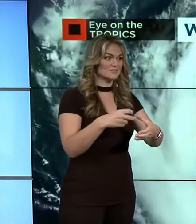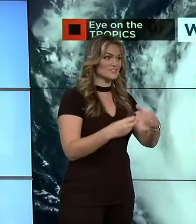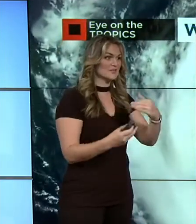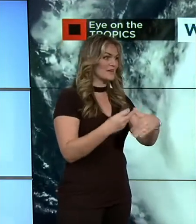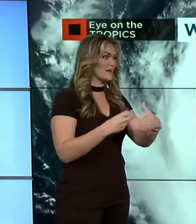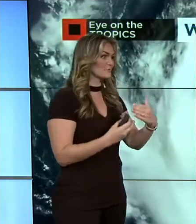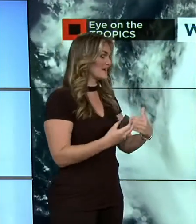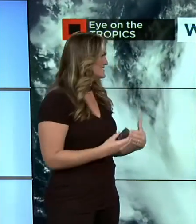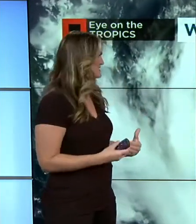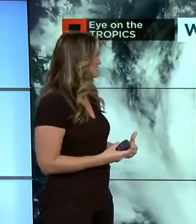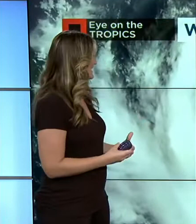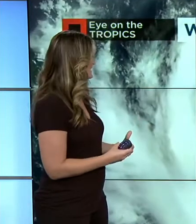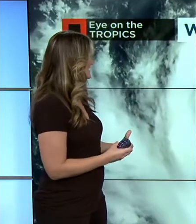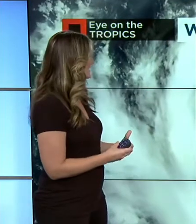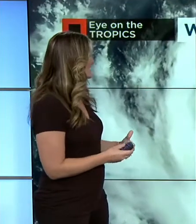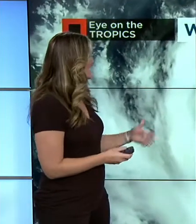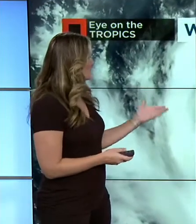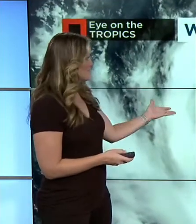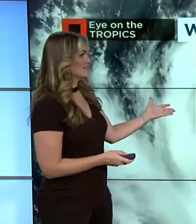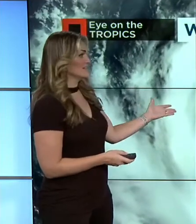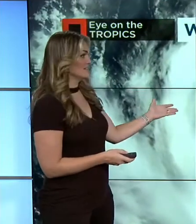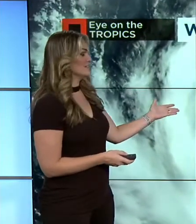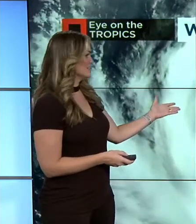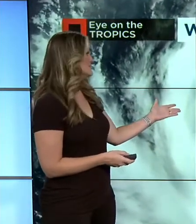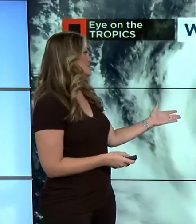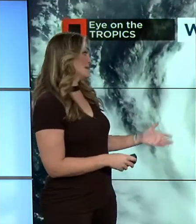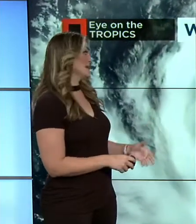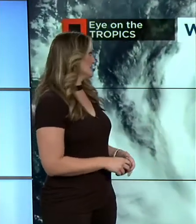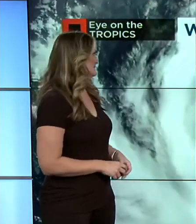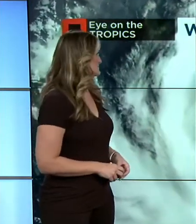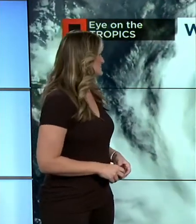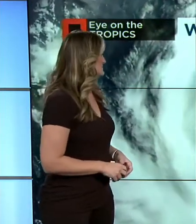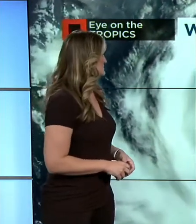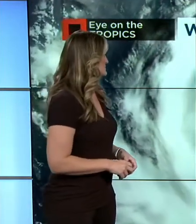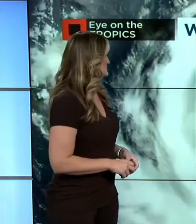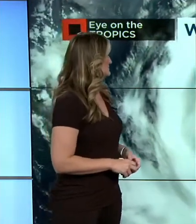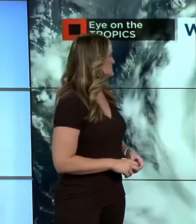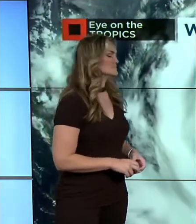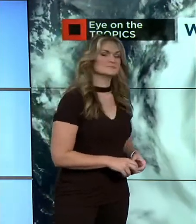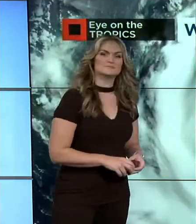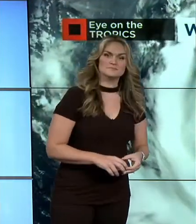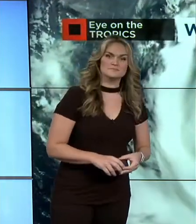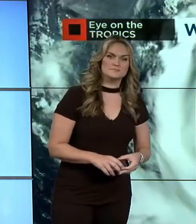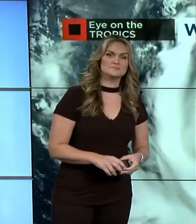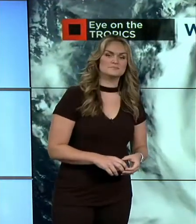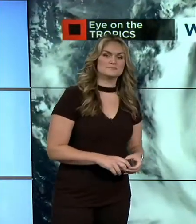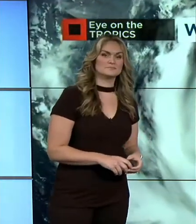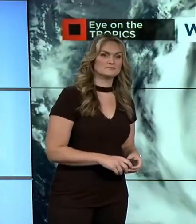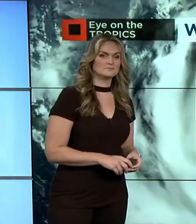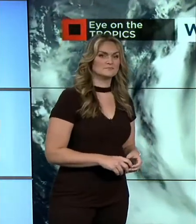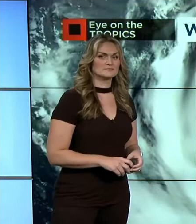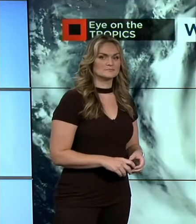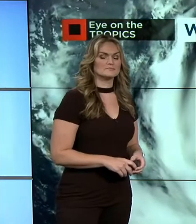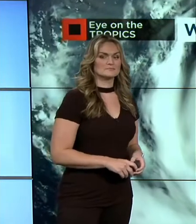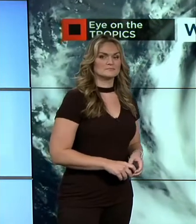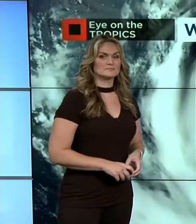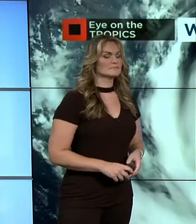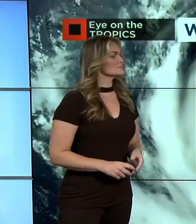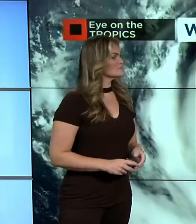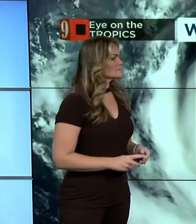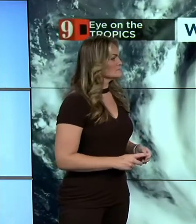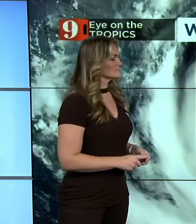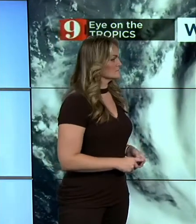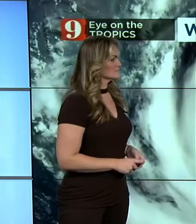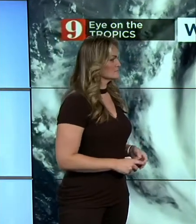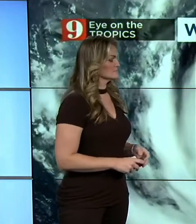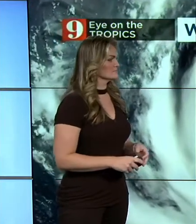to that surface area and how rain is collected. And this is ridiculous. This is big. And this is something that Greg, we were all talking about yesterday, the